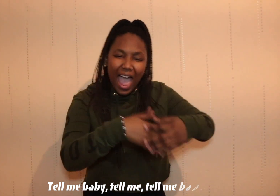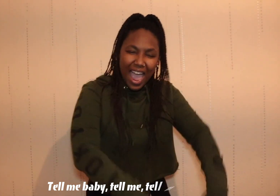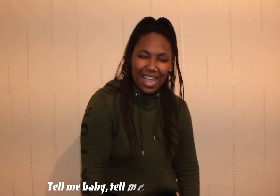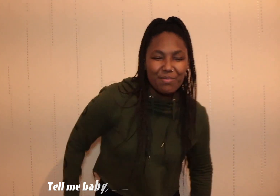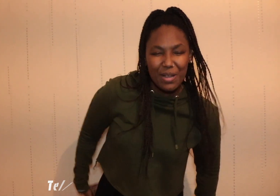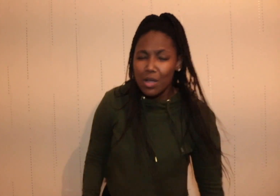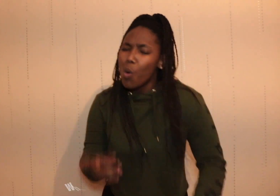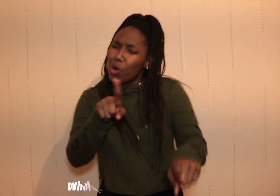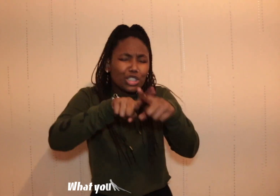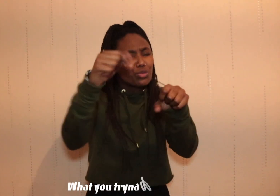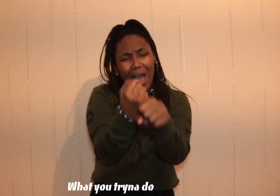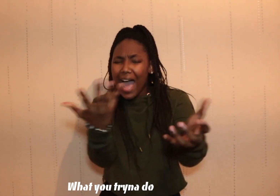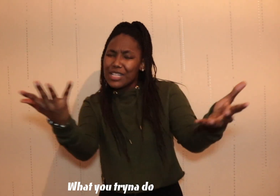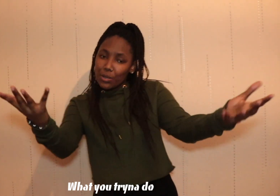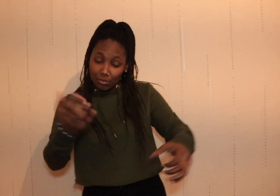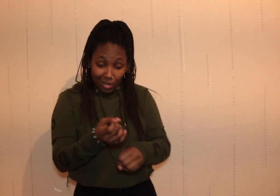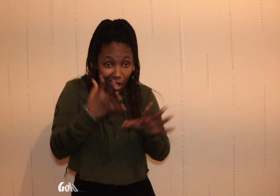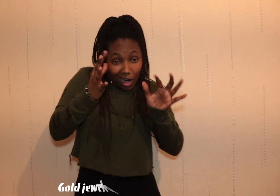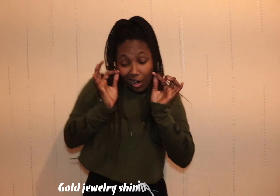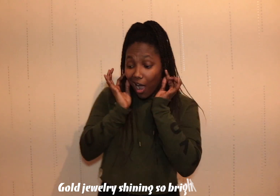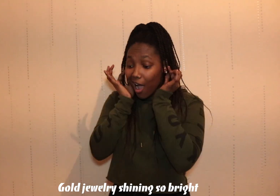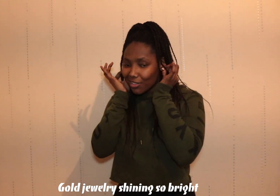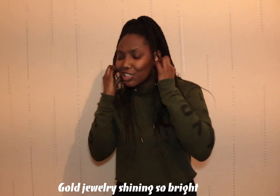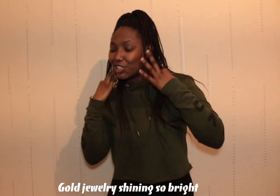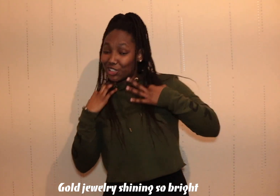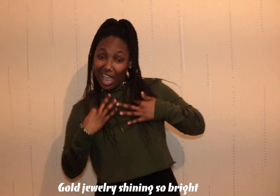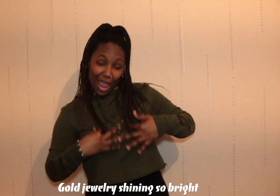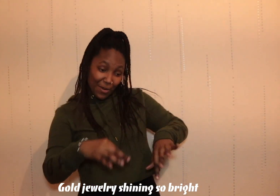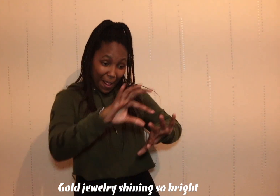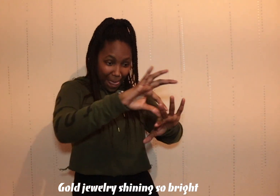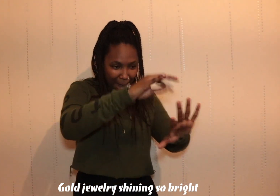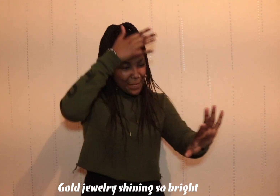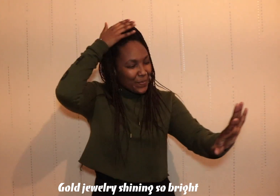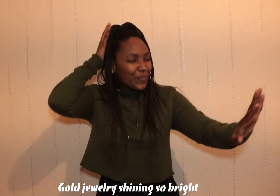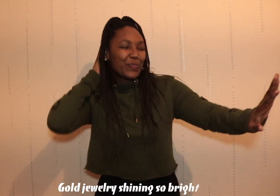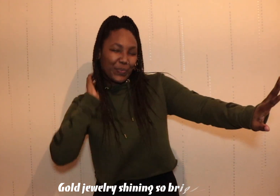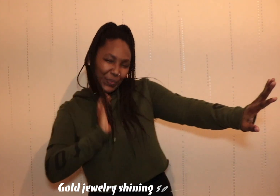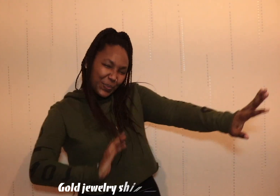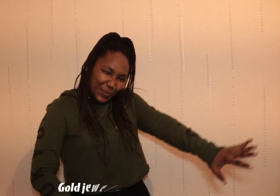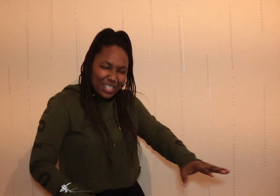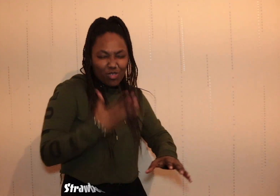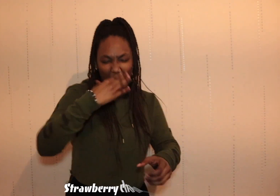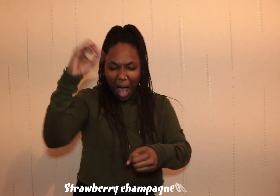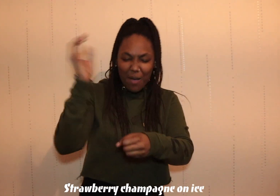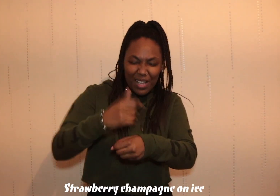What you tryna do? Cold strawberries shining so bright Strawberry